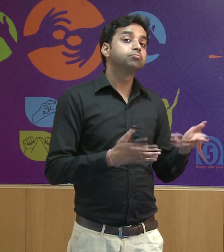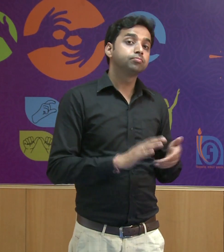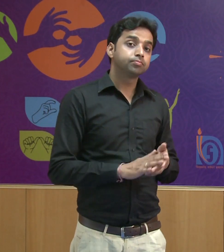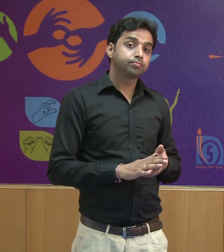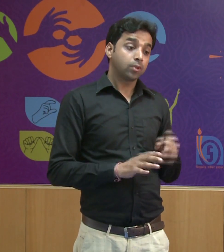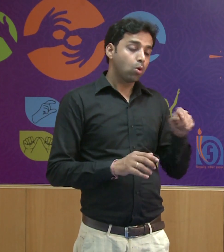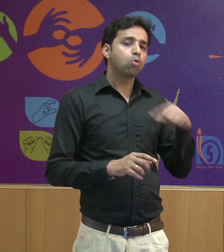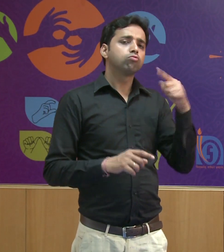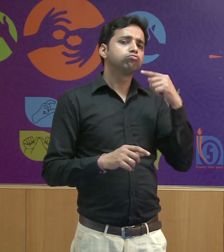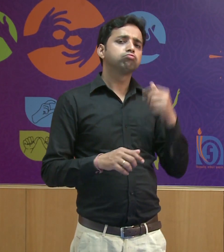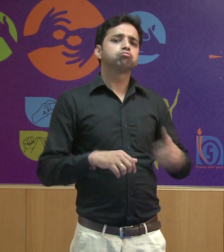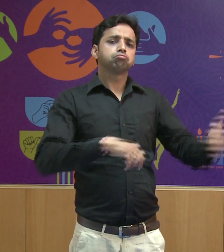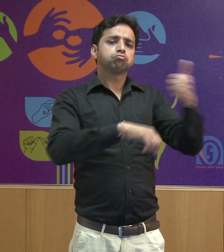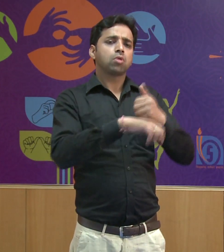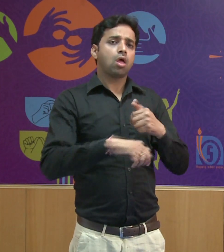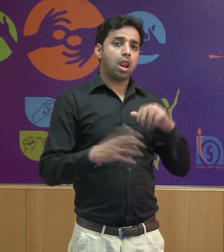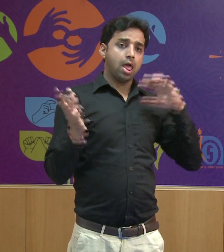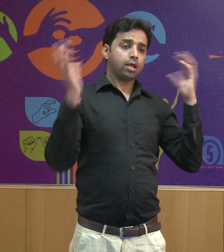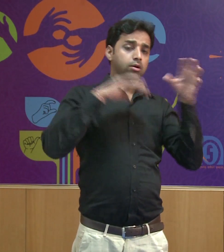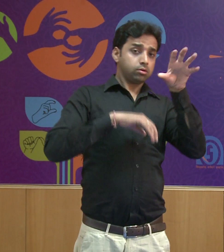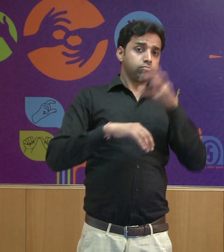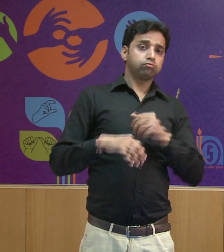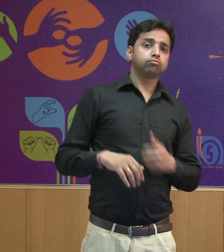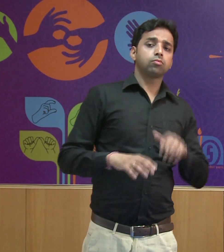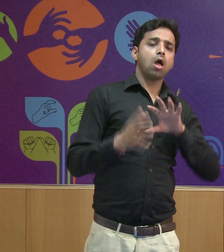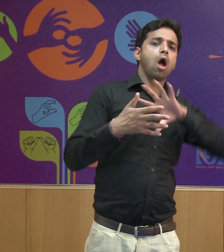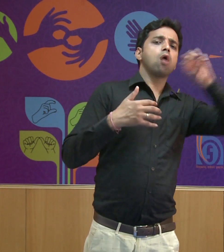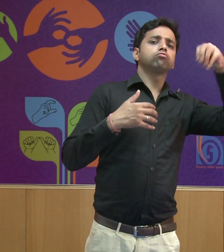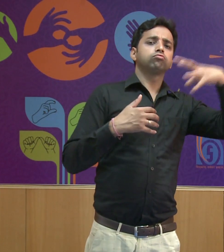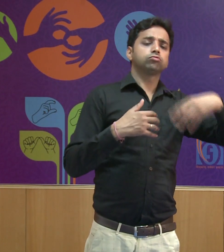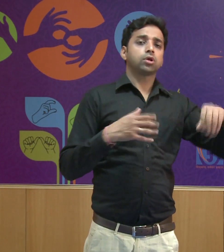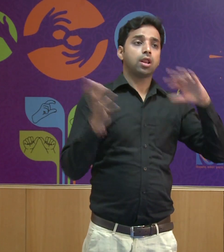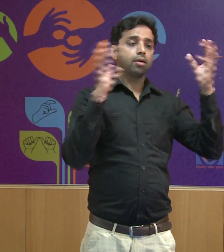who represents his country in a foreign country.